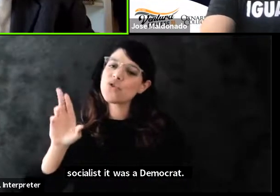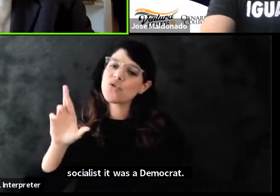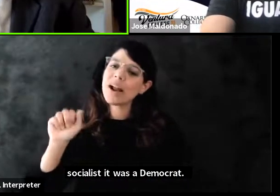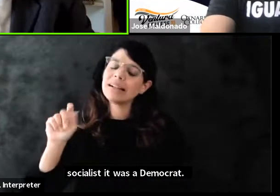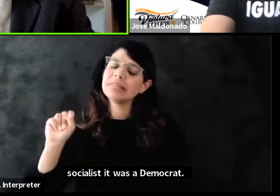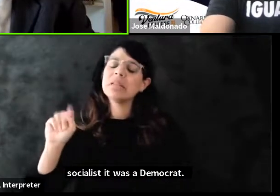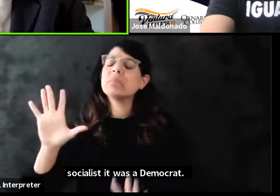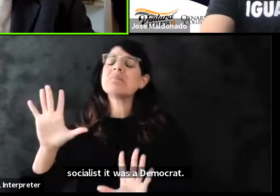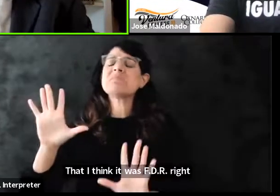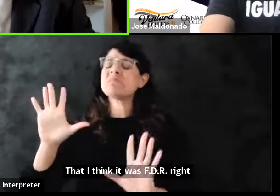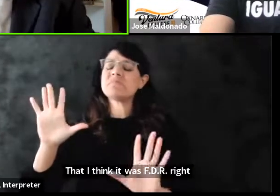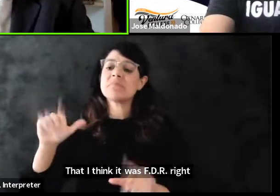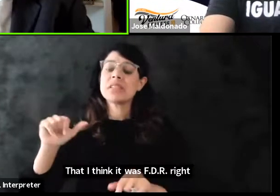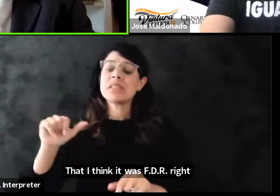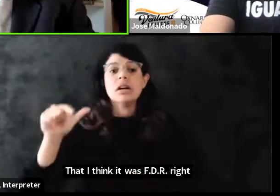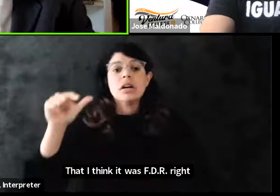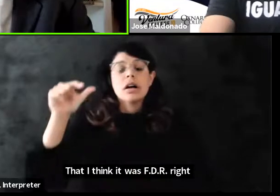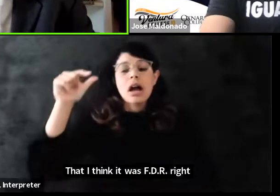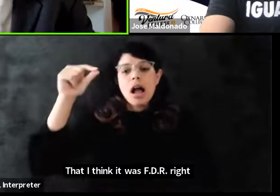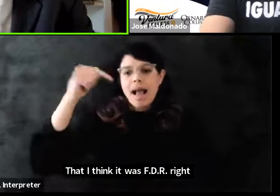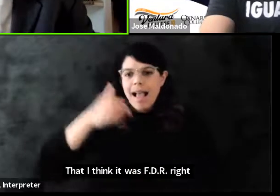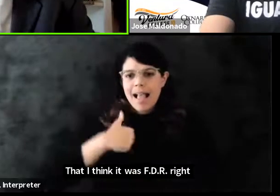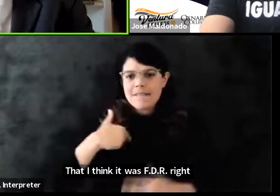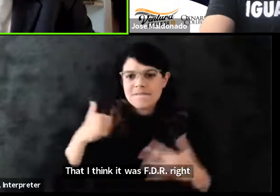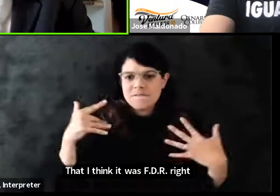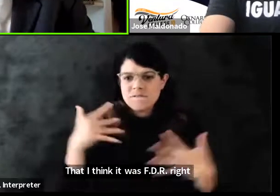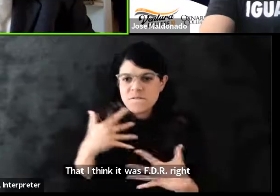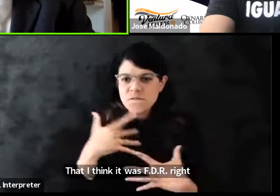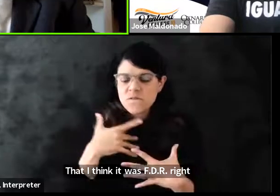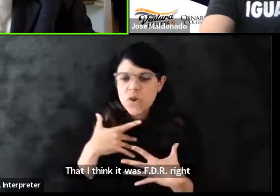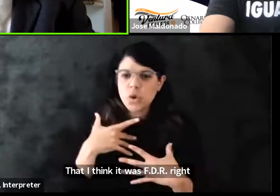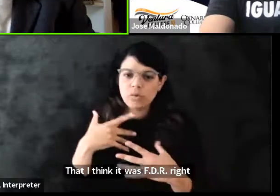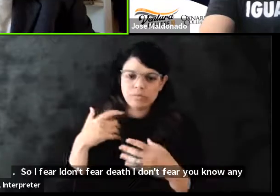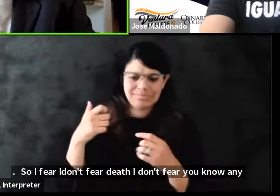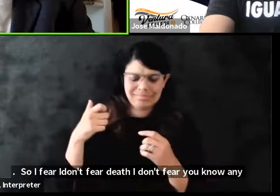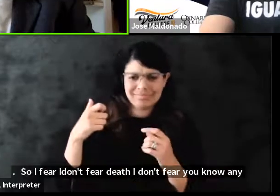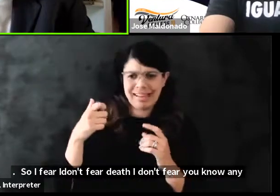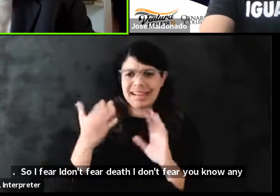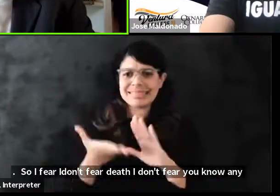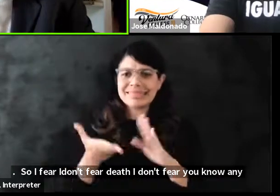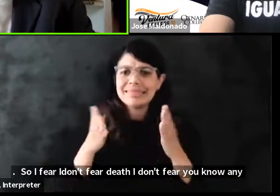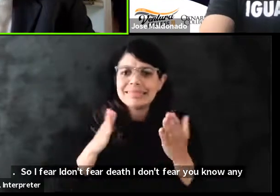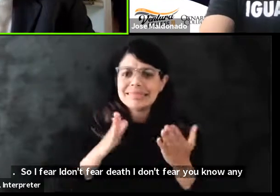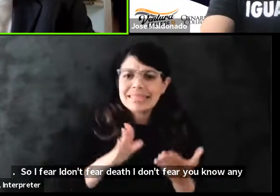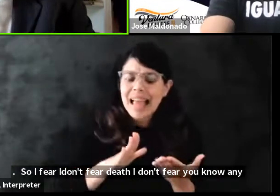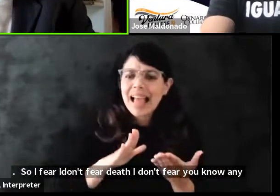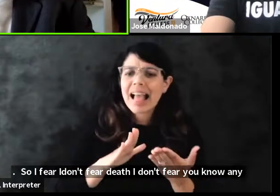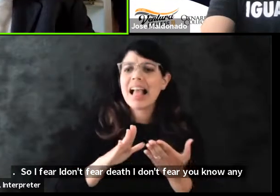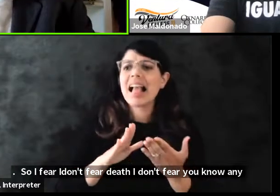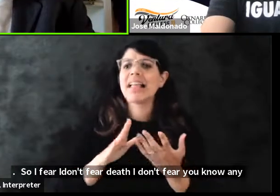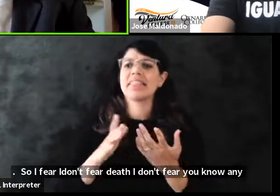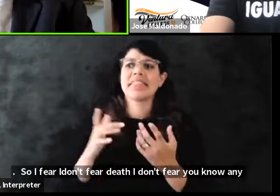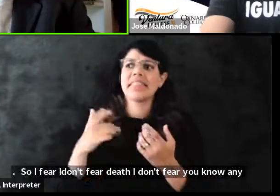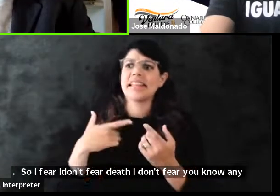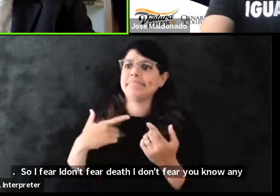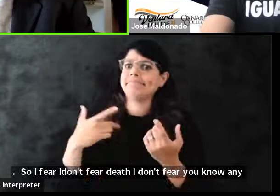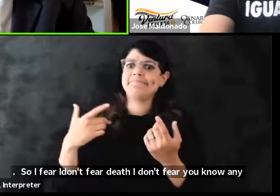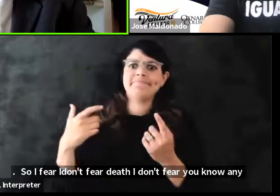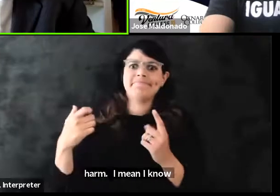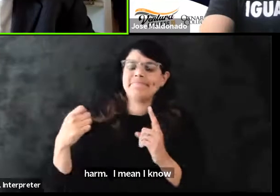fear, any harm. I mean, I know as an indigenous man, I know